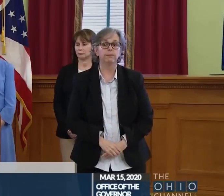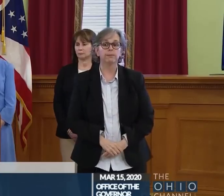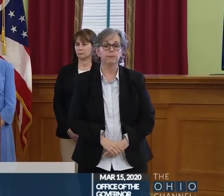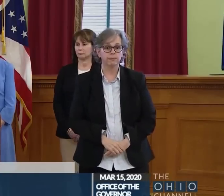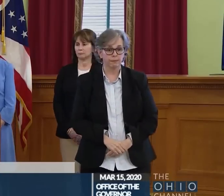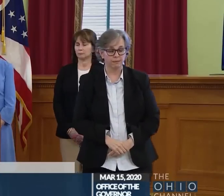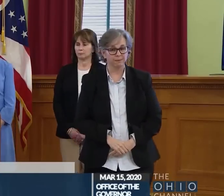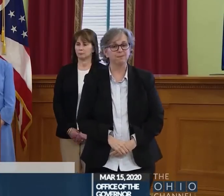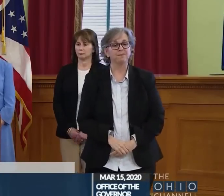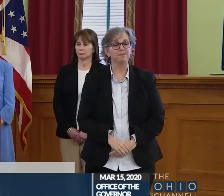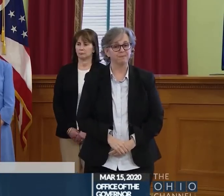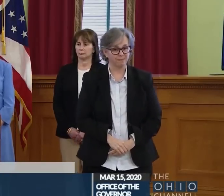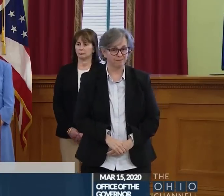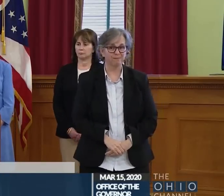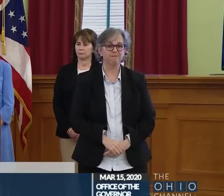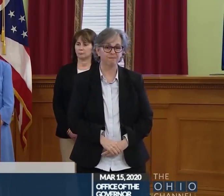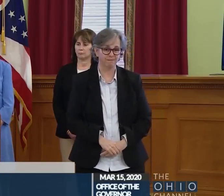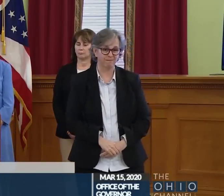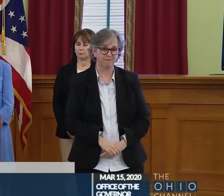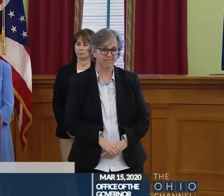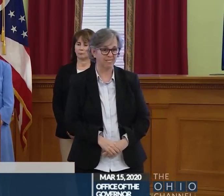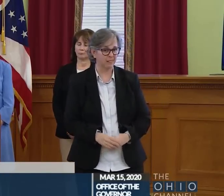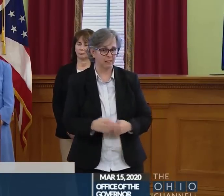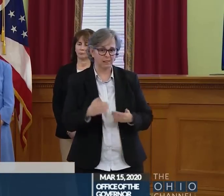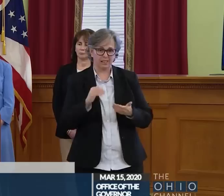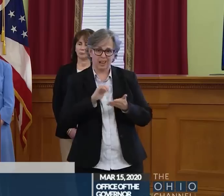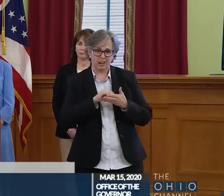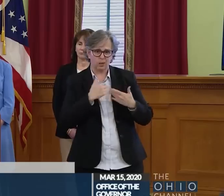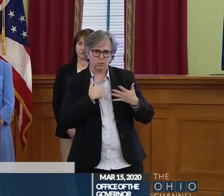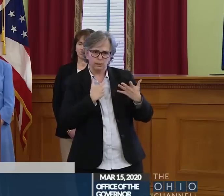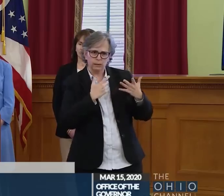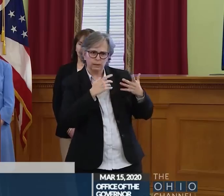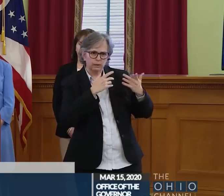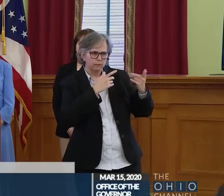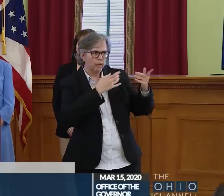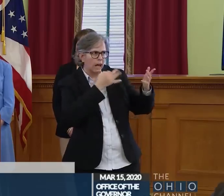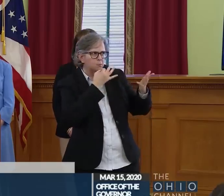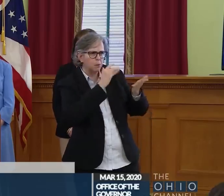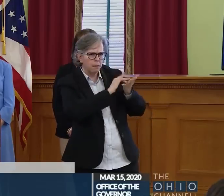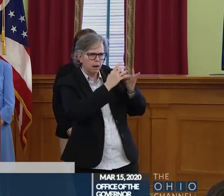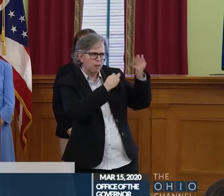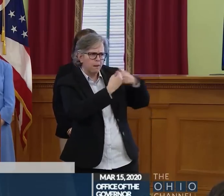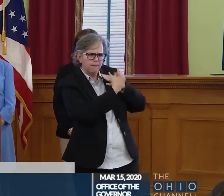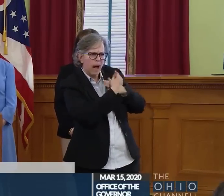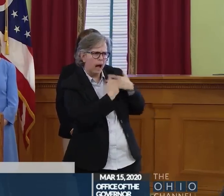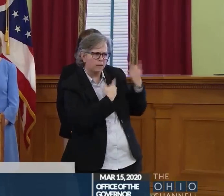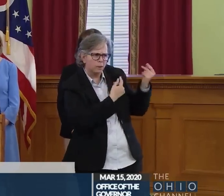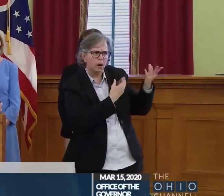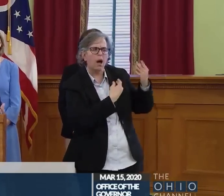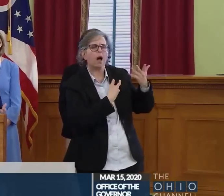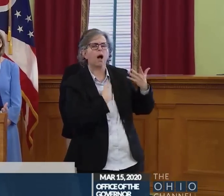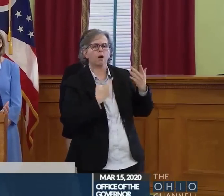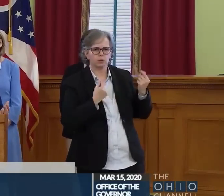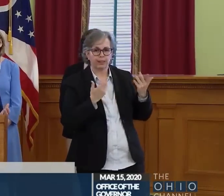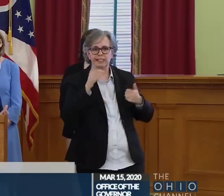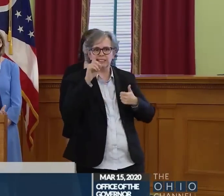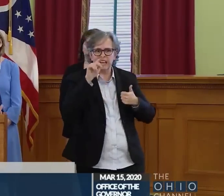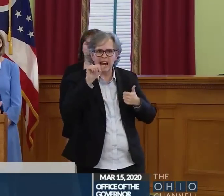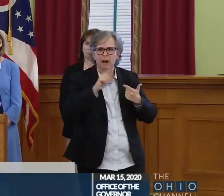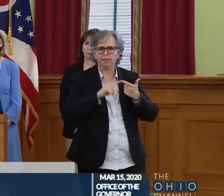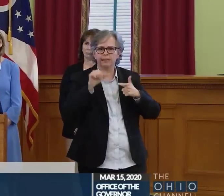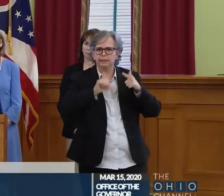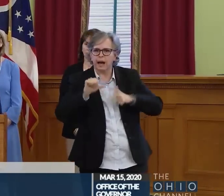so we're relying in the decisions that we make on what we know and the best